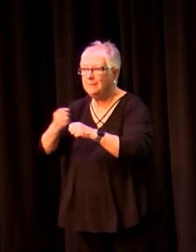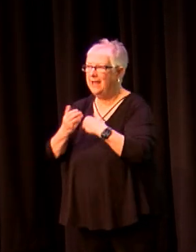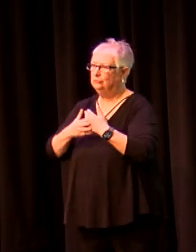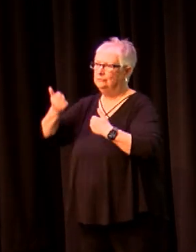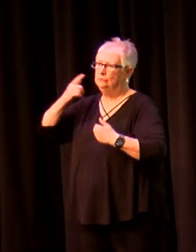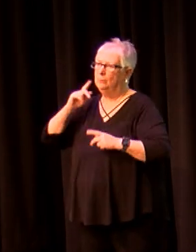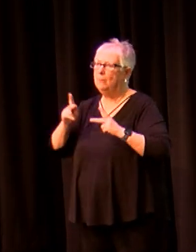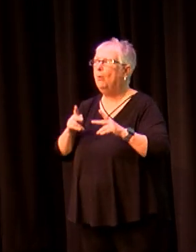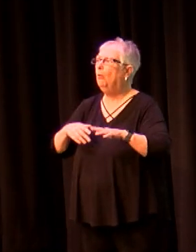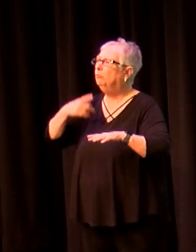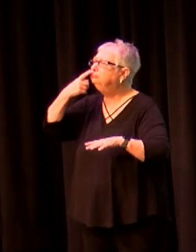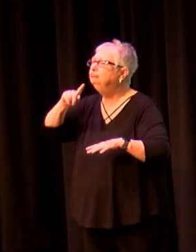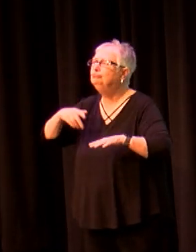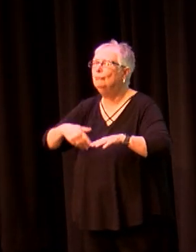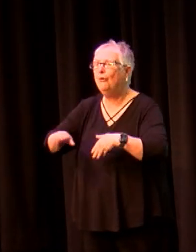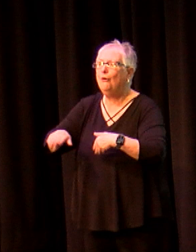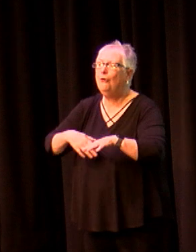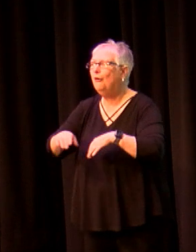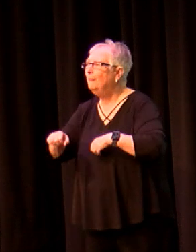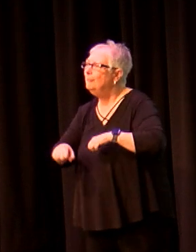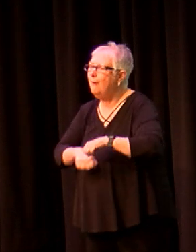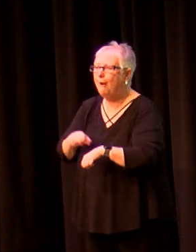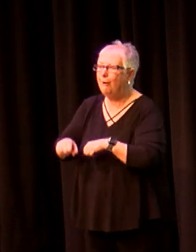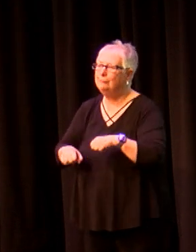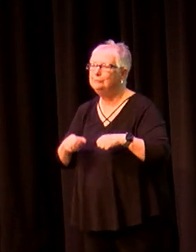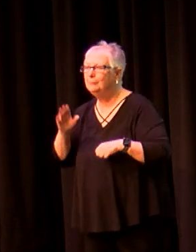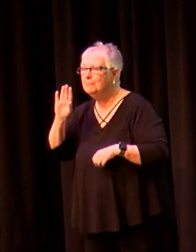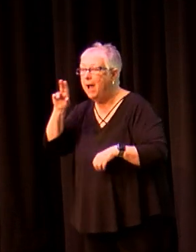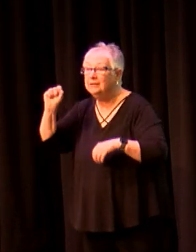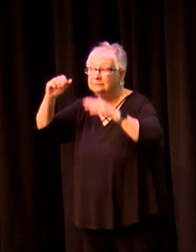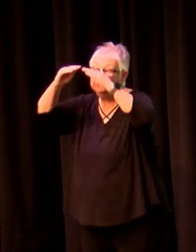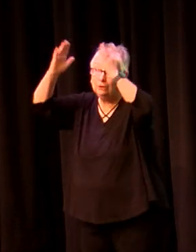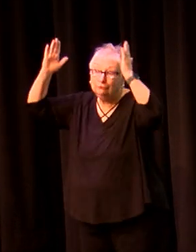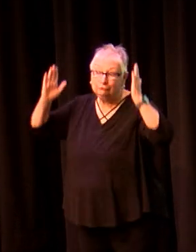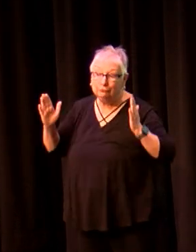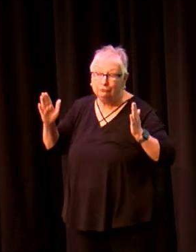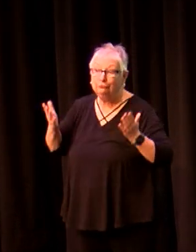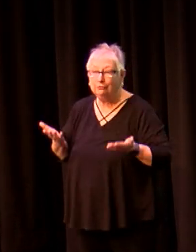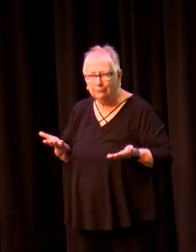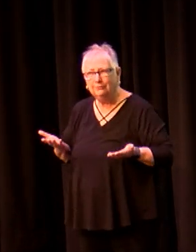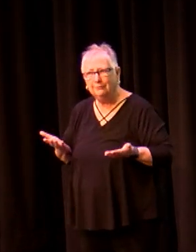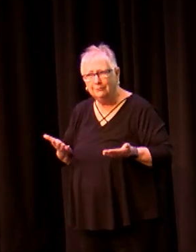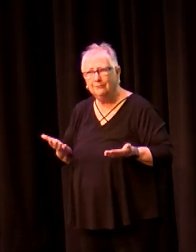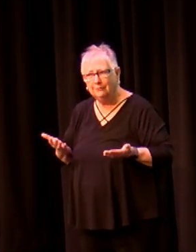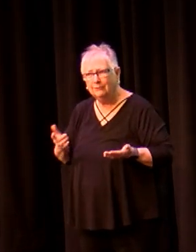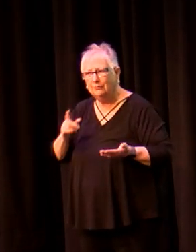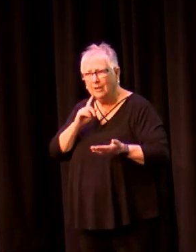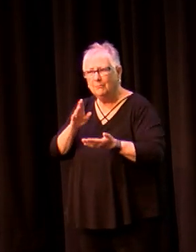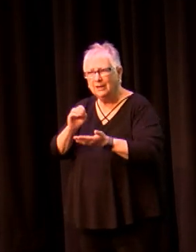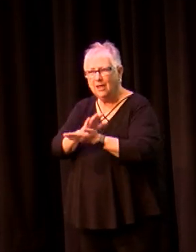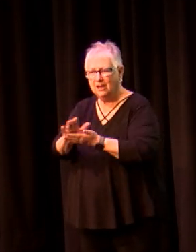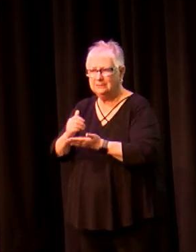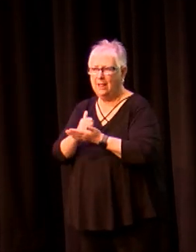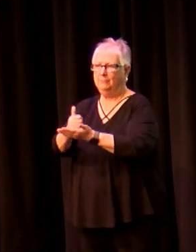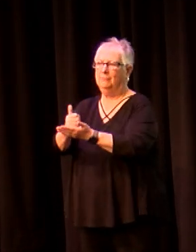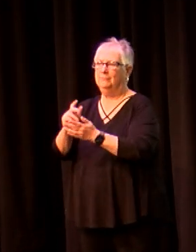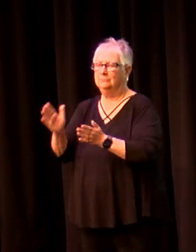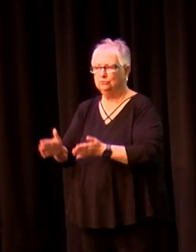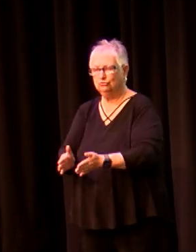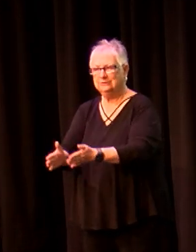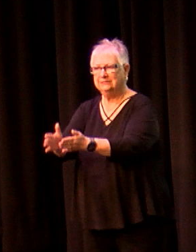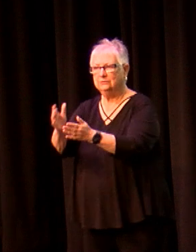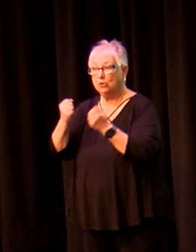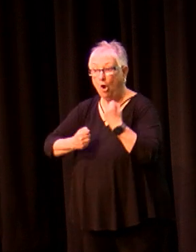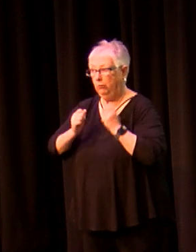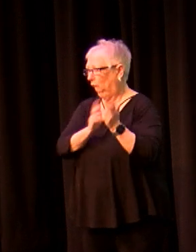months. Bus shelters provide shelter and dignity. Complete streets help alleviate traffic congestion due to growth.